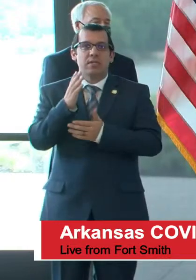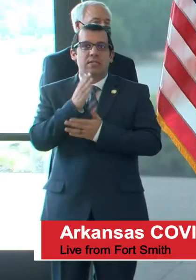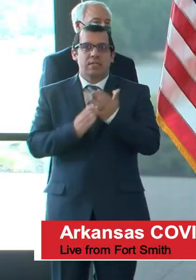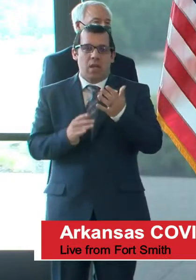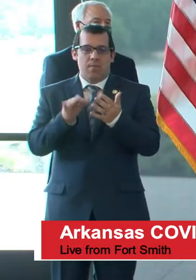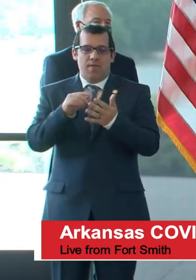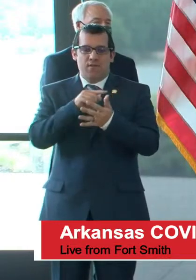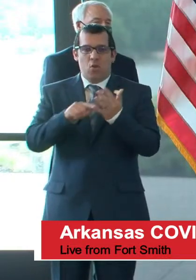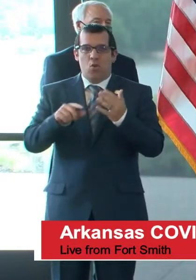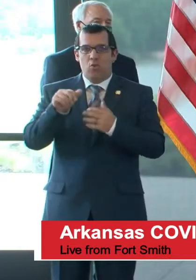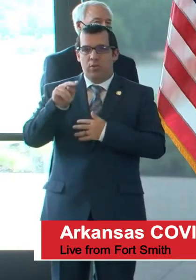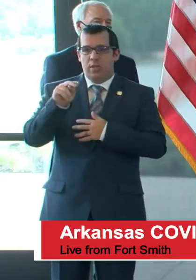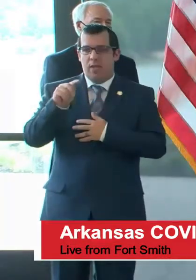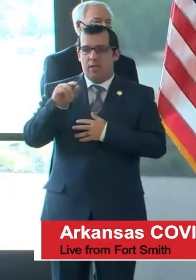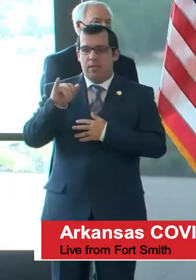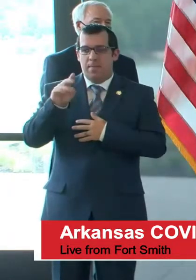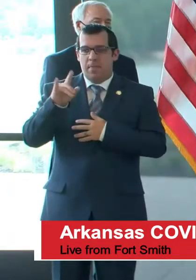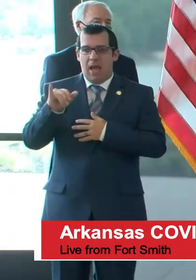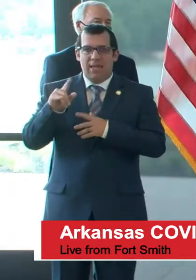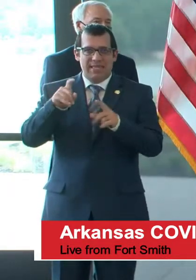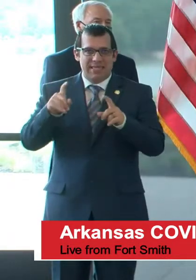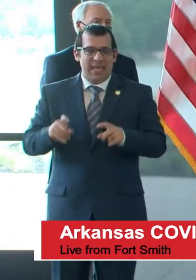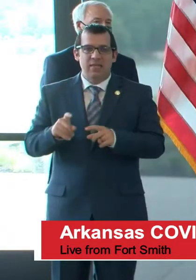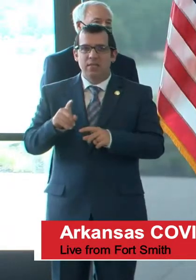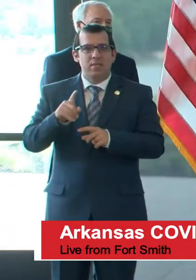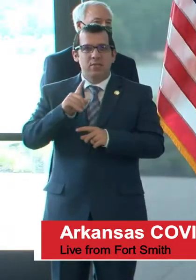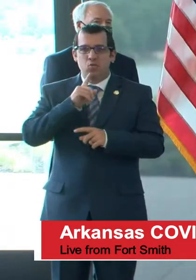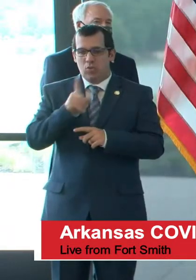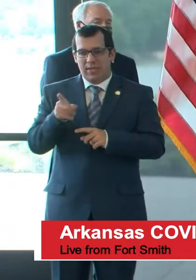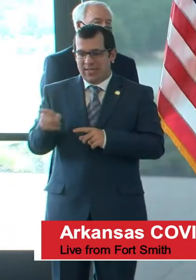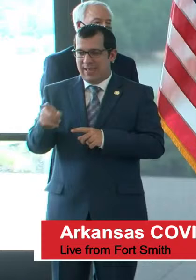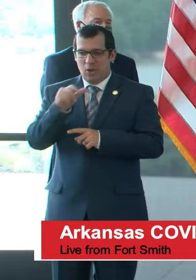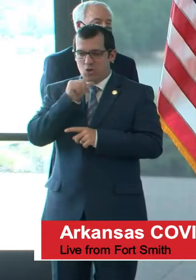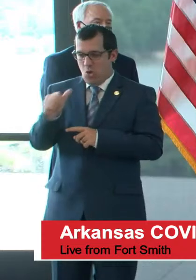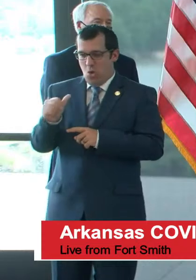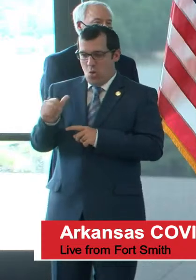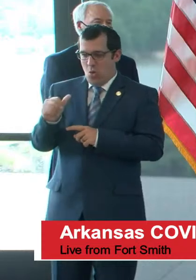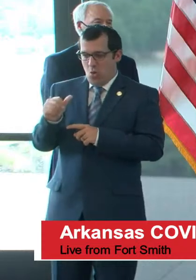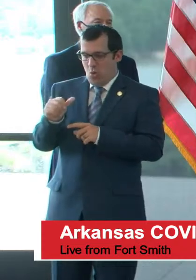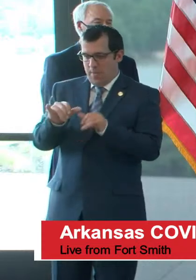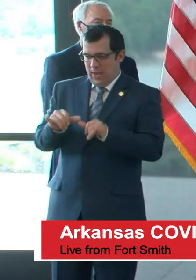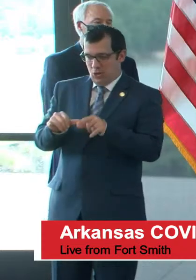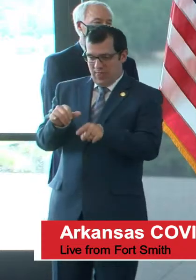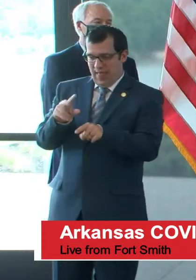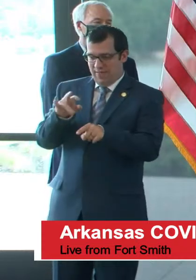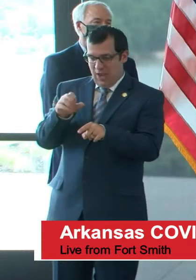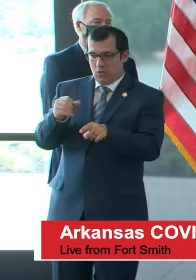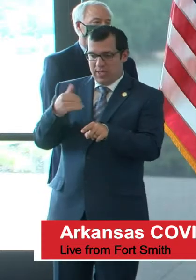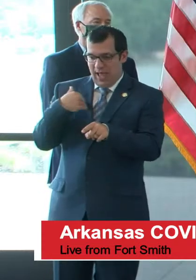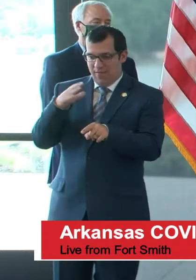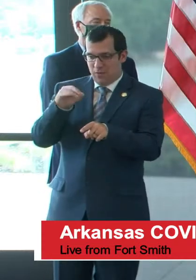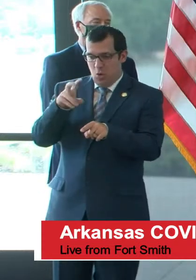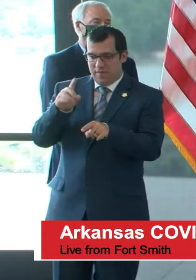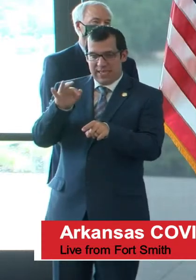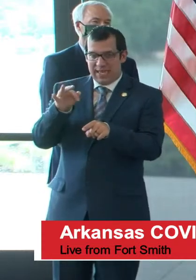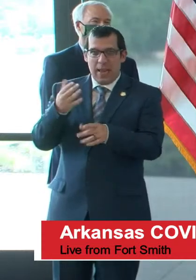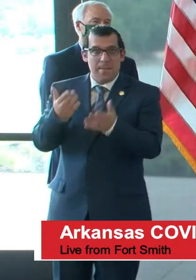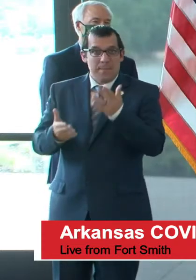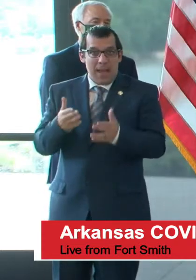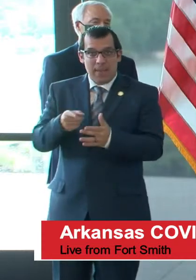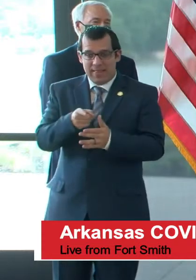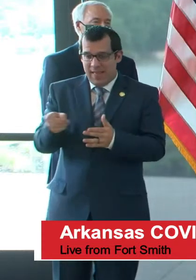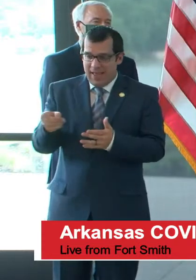these antibody tests don't really measure the virus that causes COVID-19. They may pick up